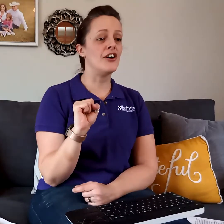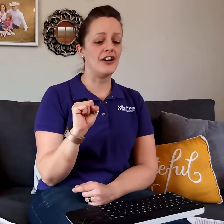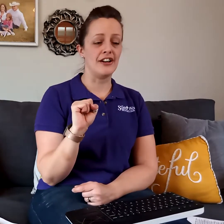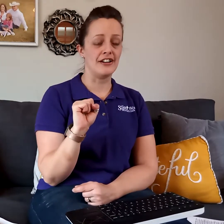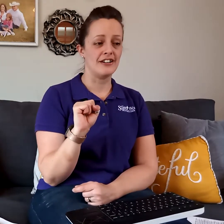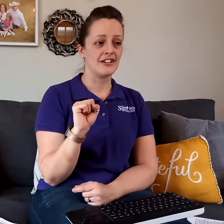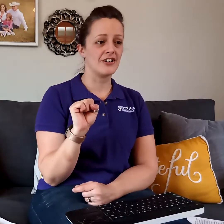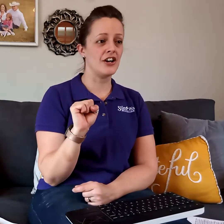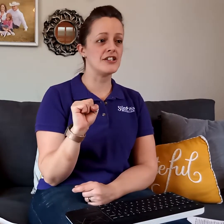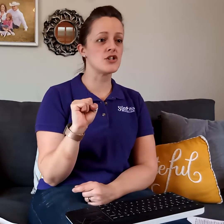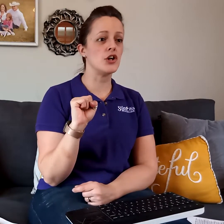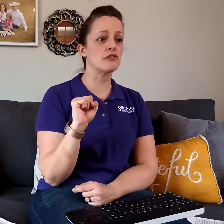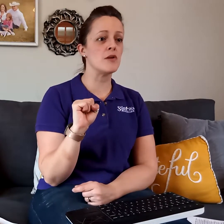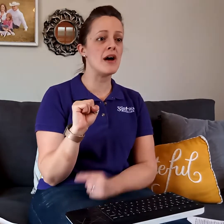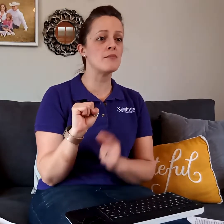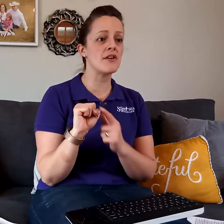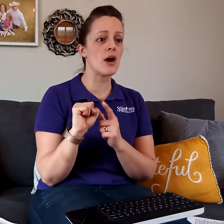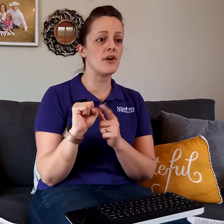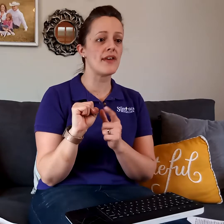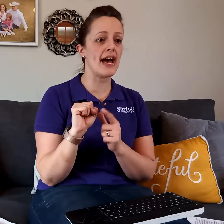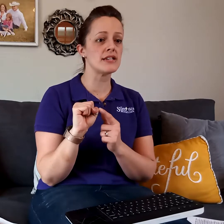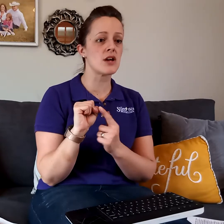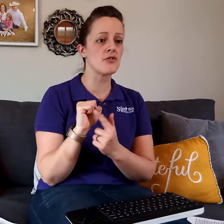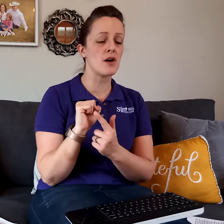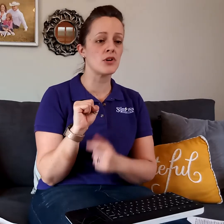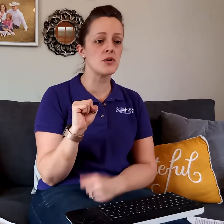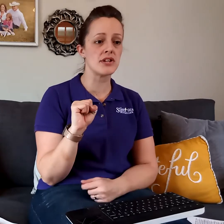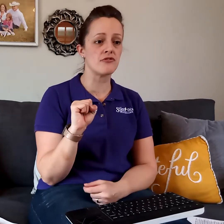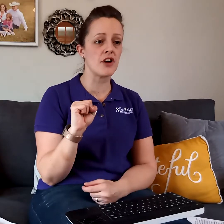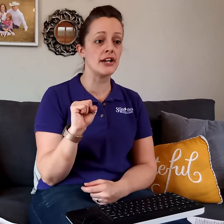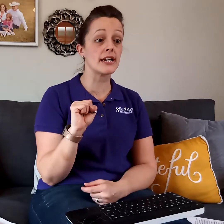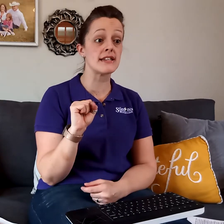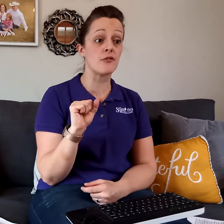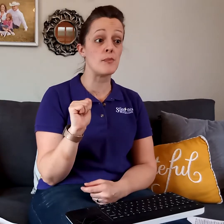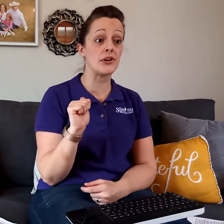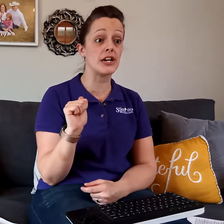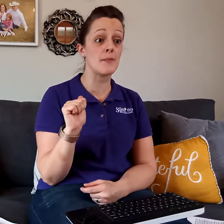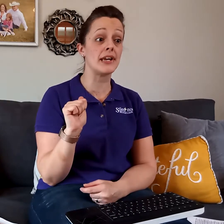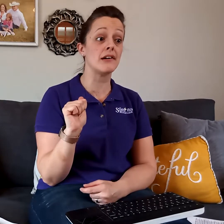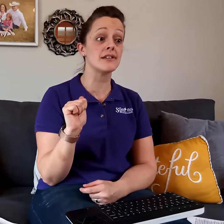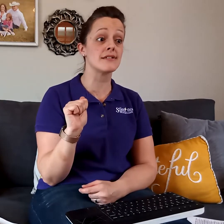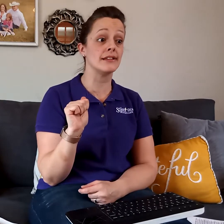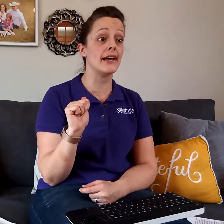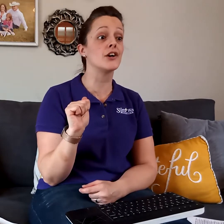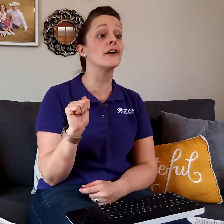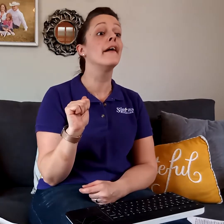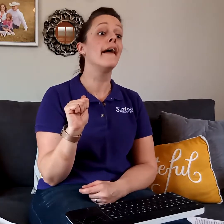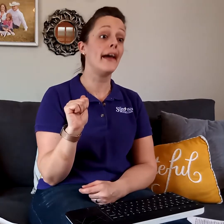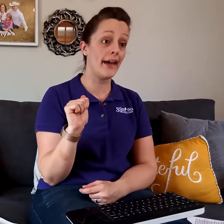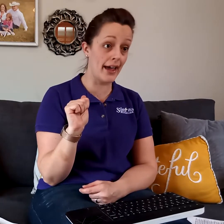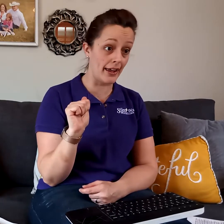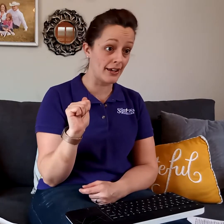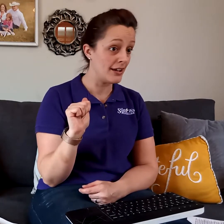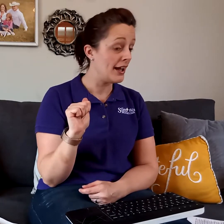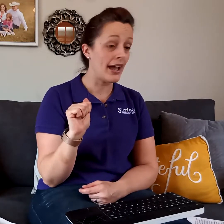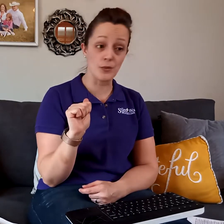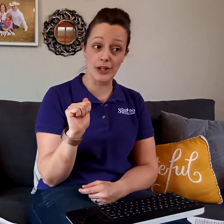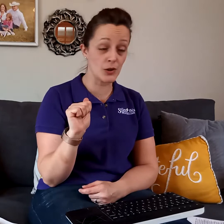Good. Good. So you remember that with S, our thumb goes in front, because if we put it up here, it's the letter A. And we don't want